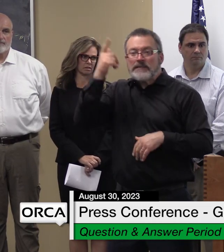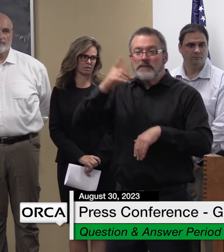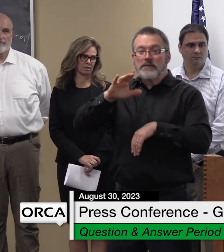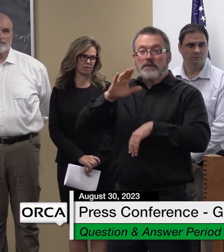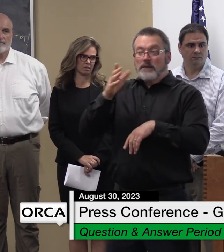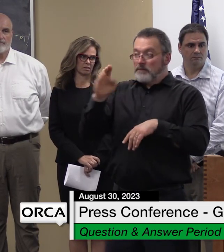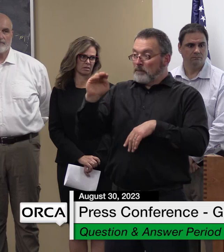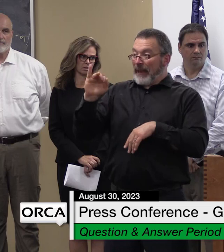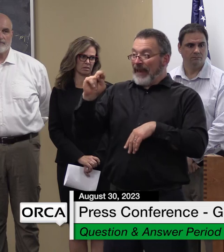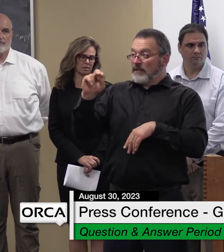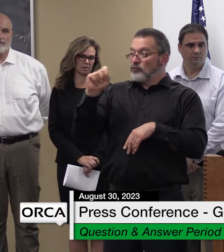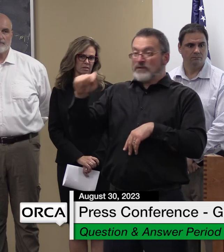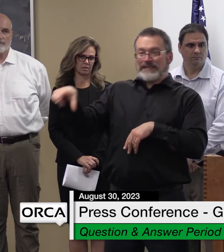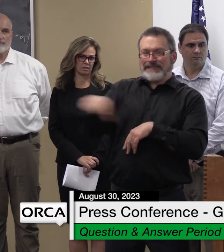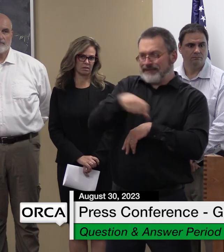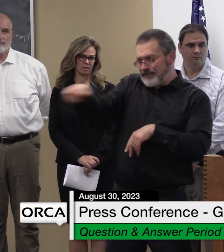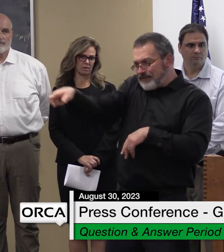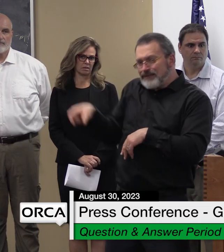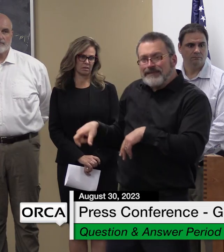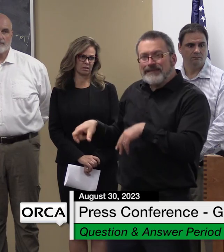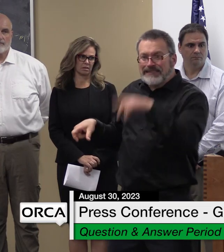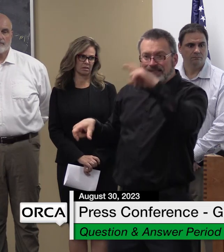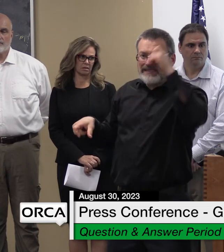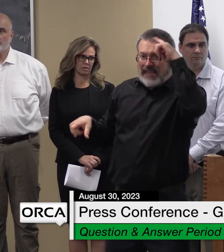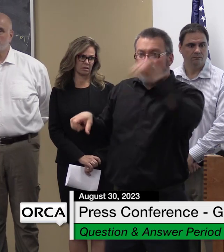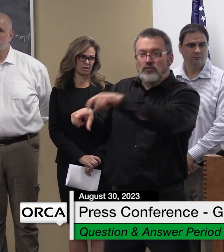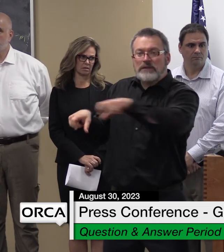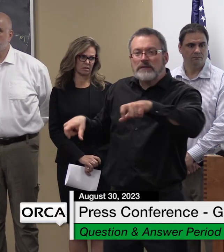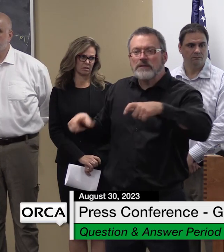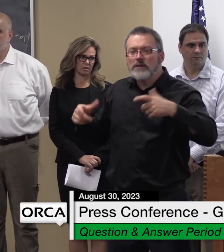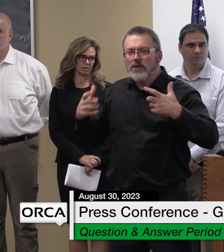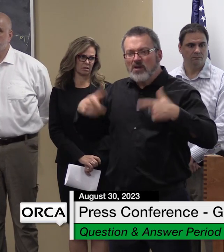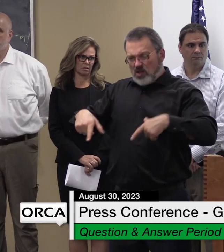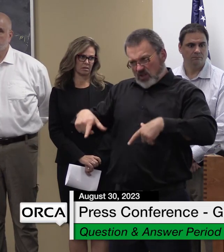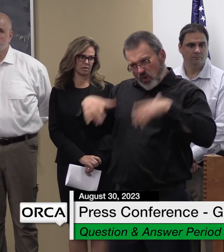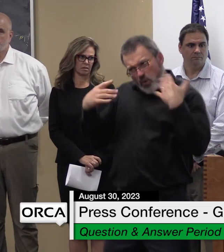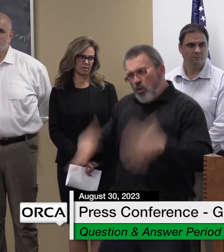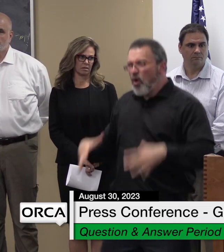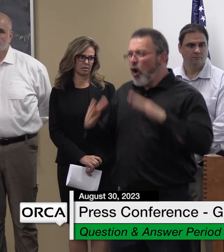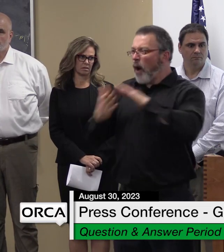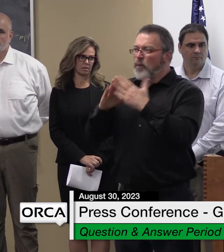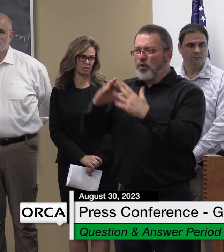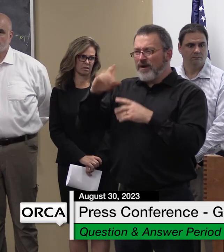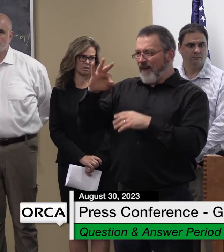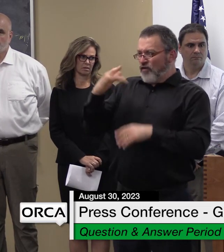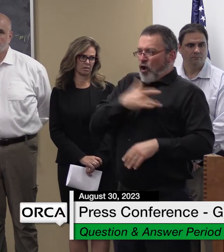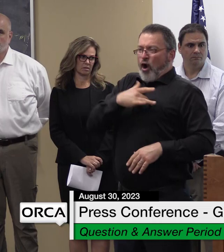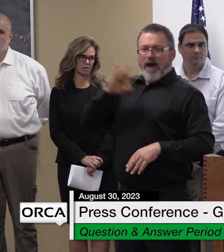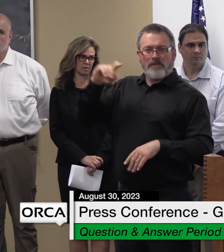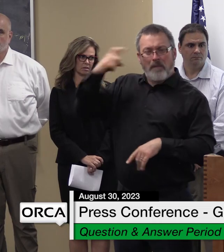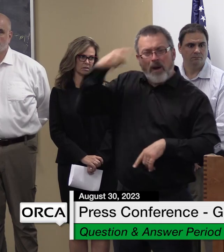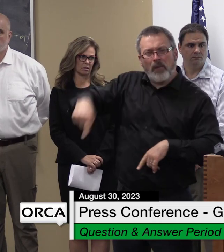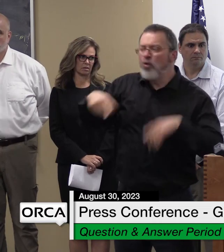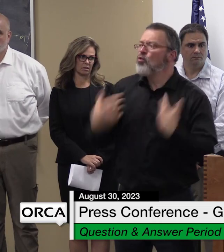are the glue that hold the community together. And we are trying to actively